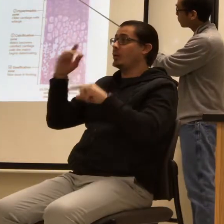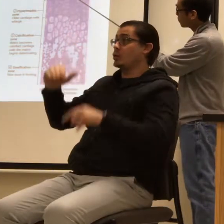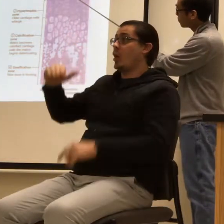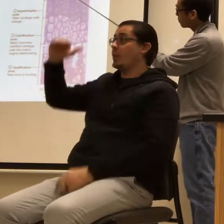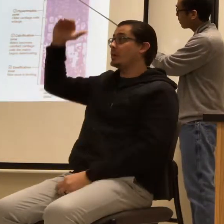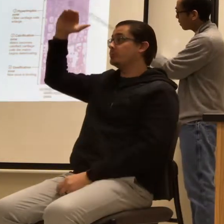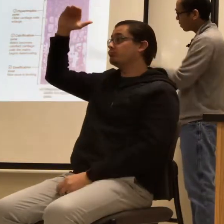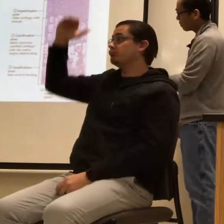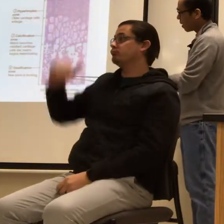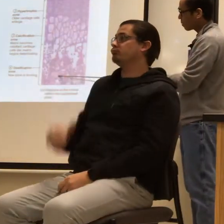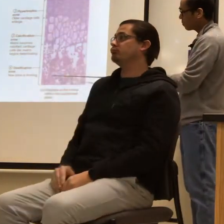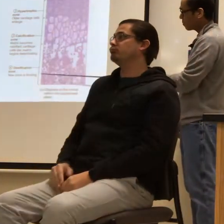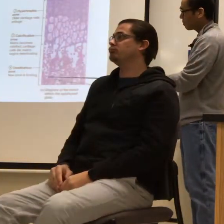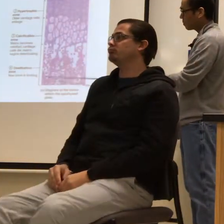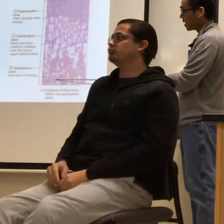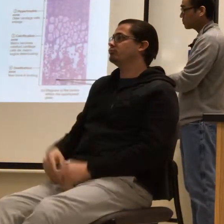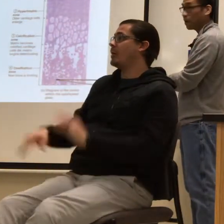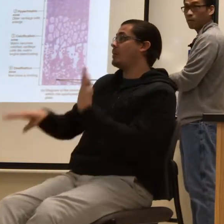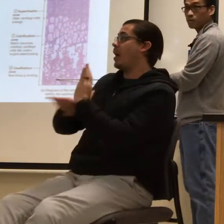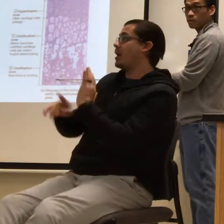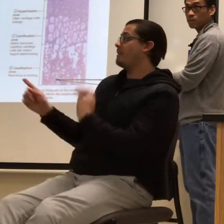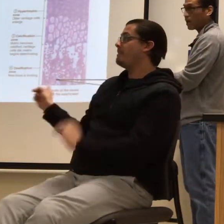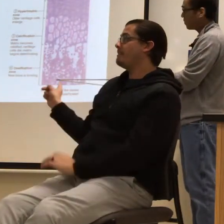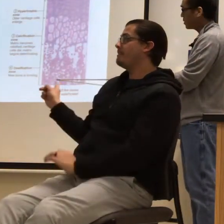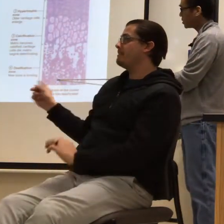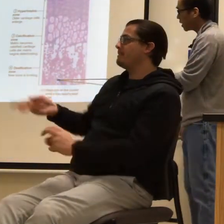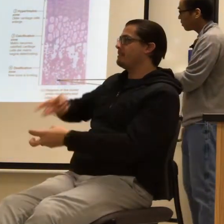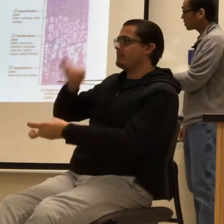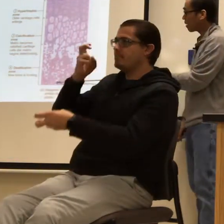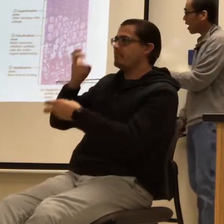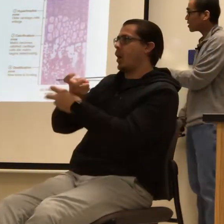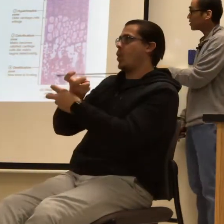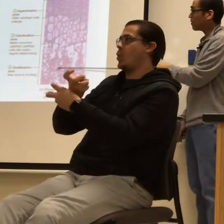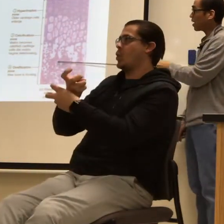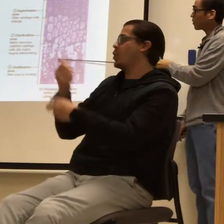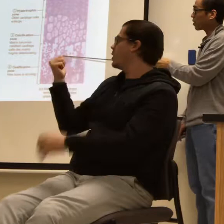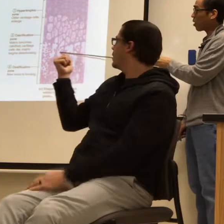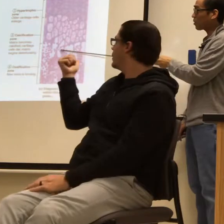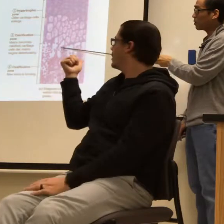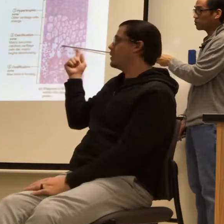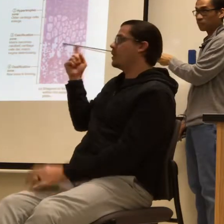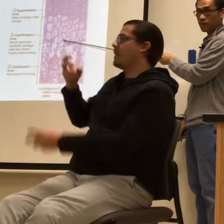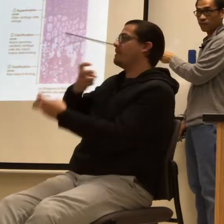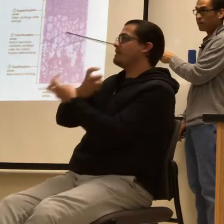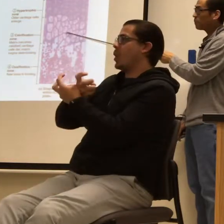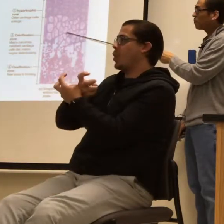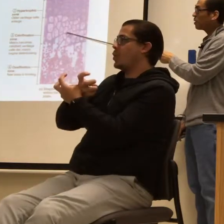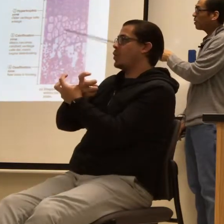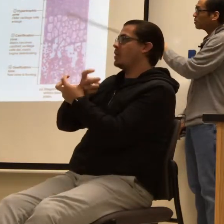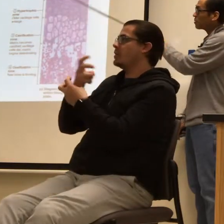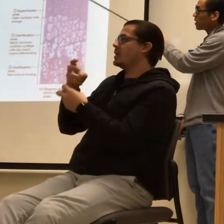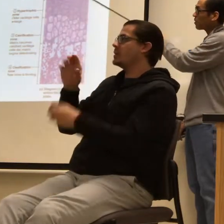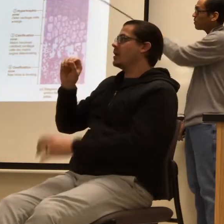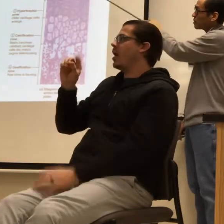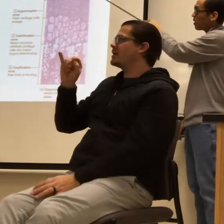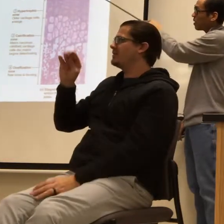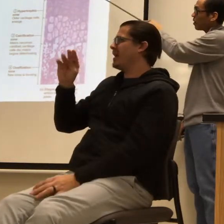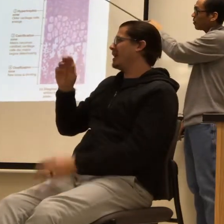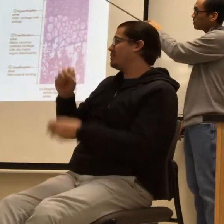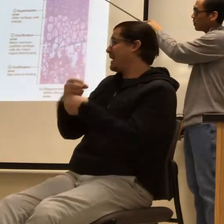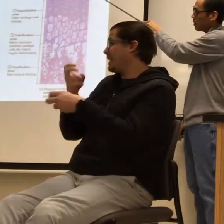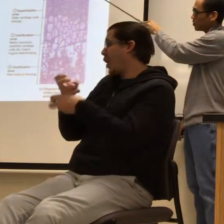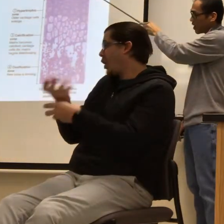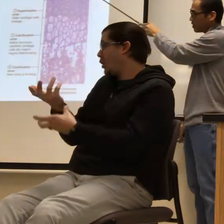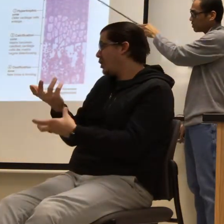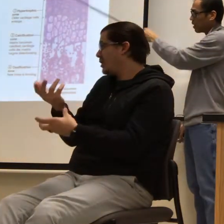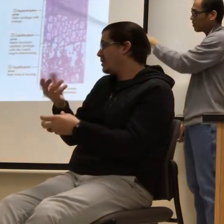Okay. Bottom, that's bone. And these cells are ossifying the cartilage in front of it. So it's like this